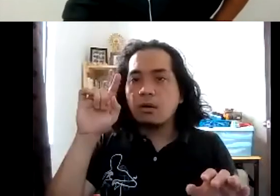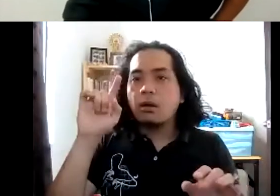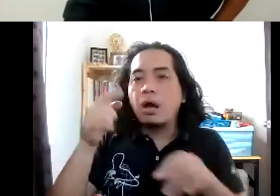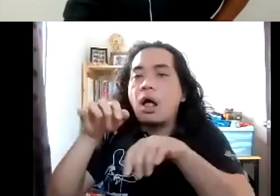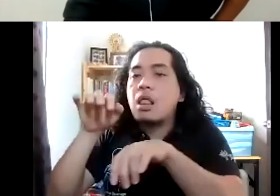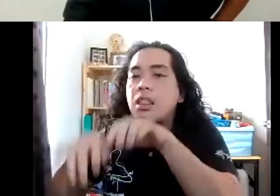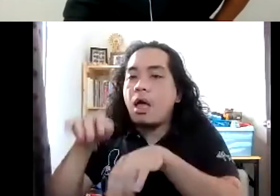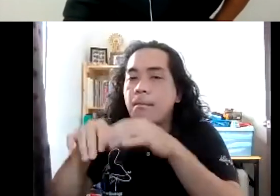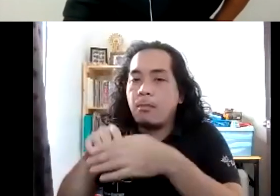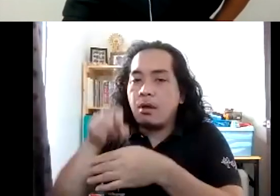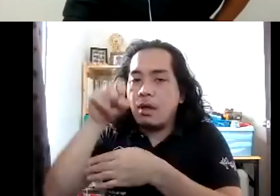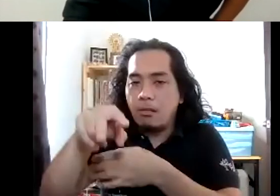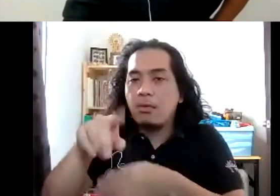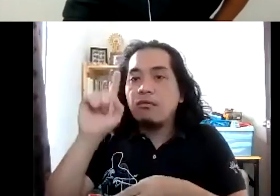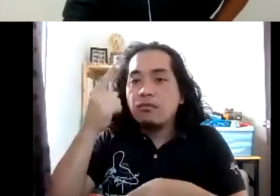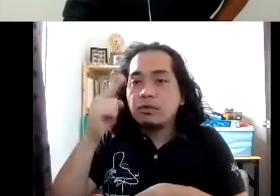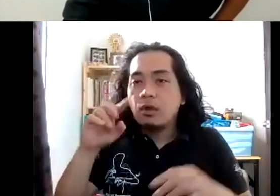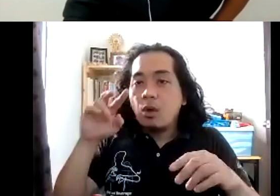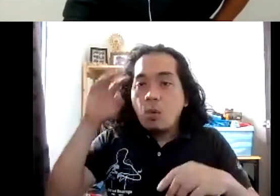work? How is that going to look like?